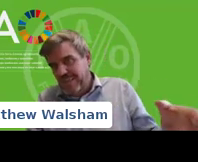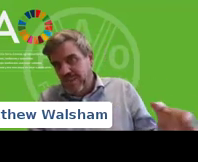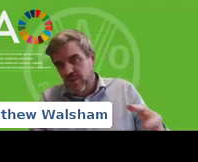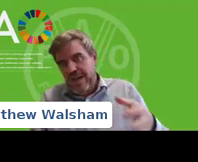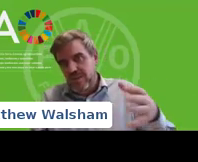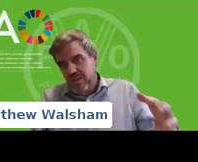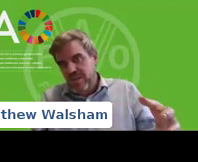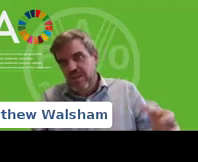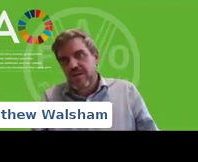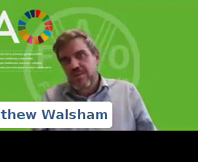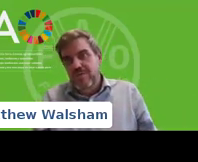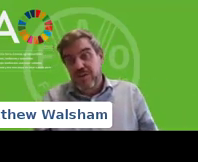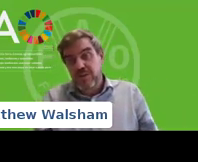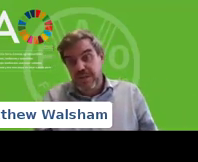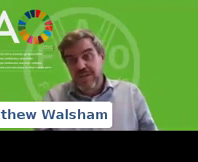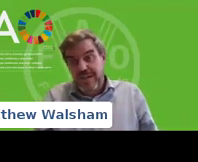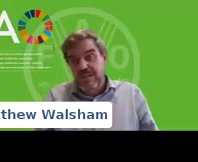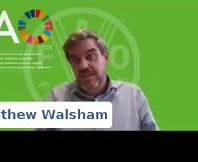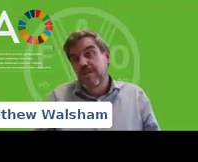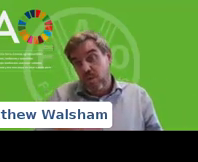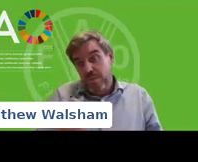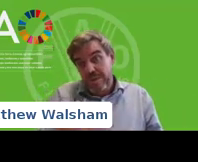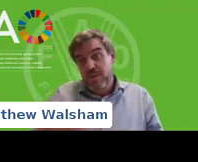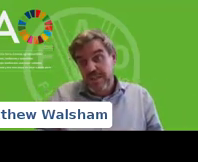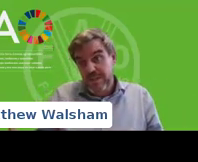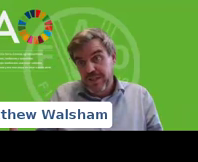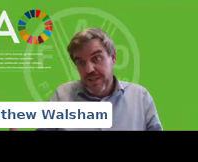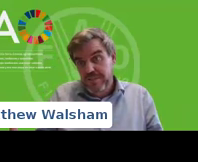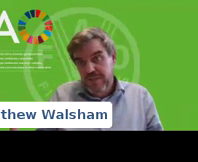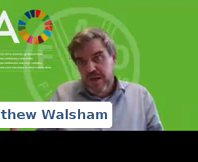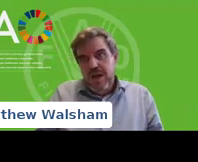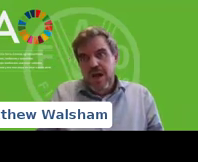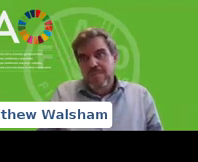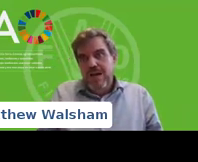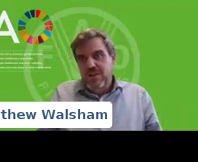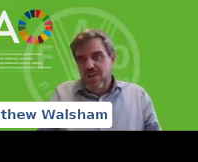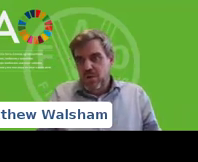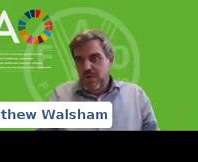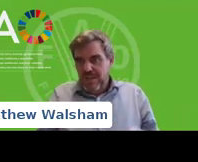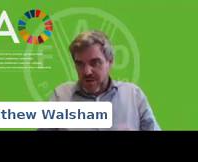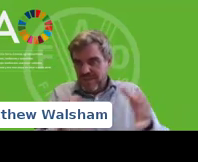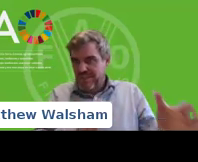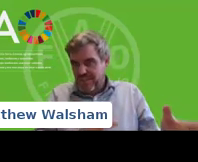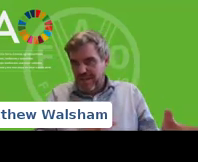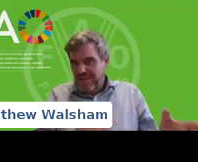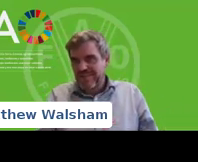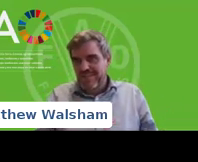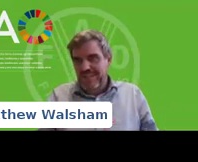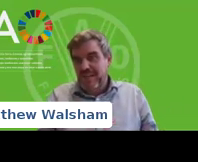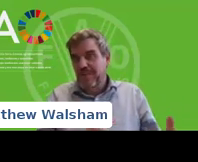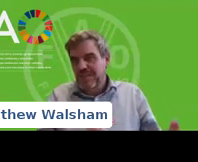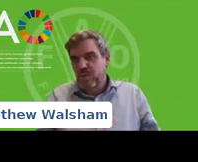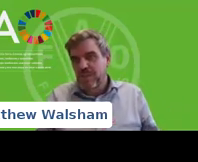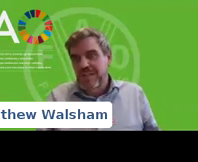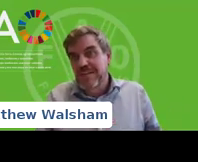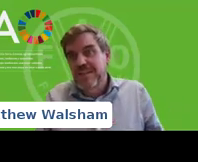there's unlikely to be good evidence of how to do this, and that's for people with disabilities. And so there's really a sister piece,